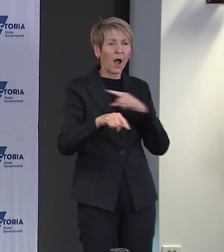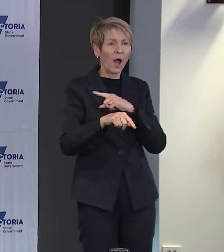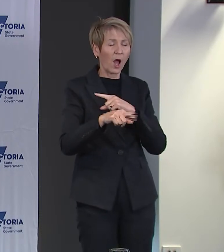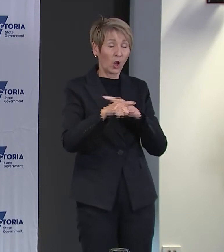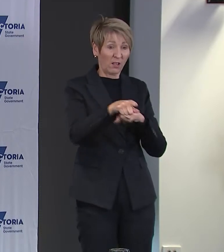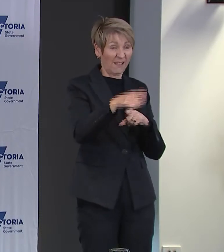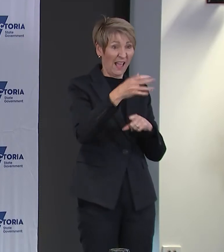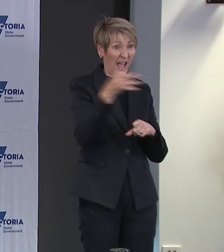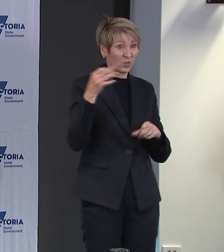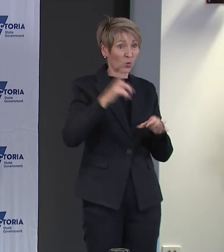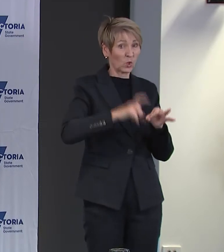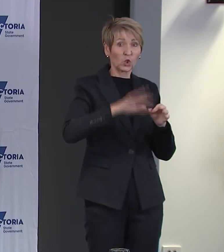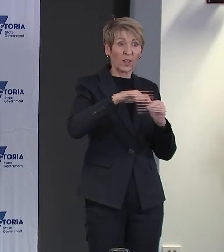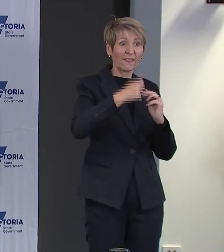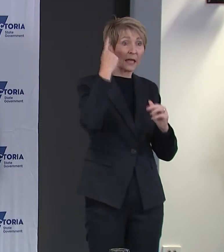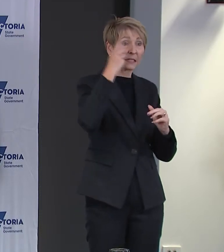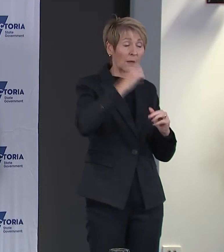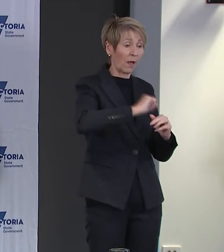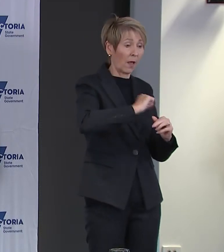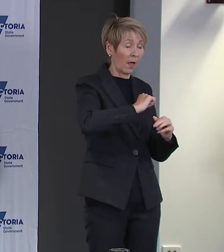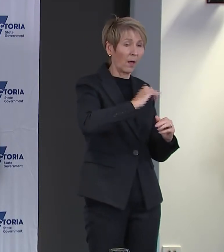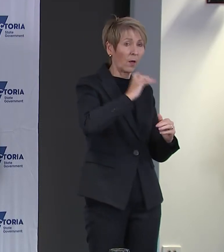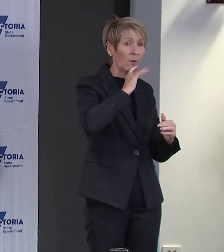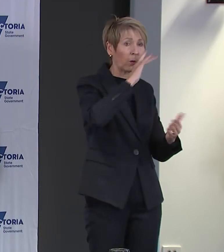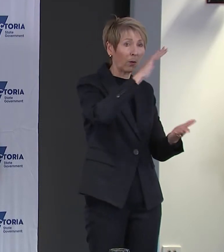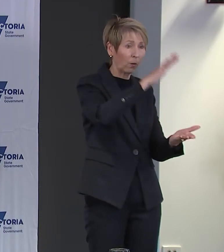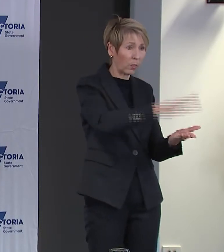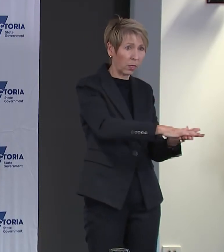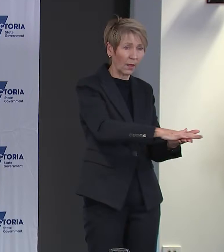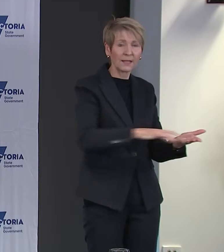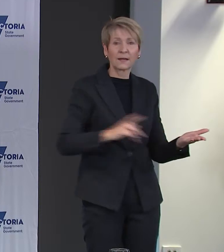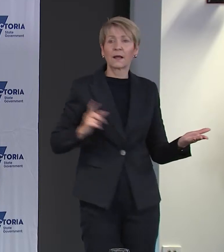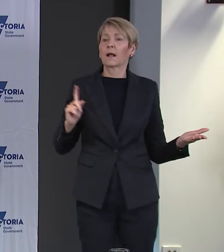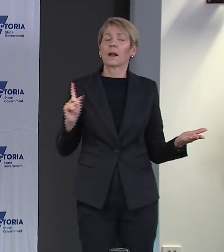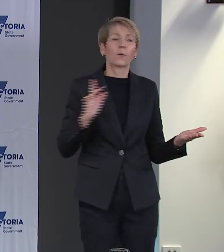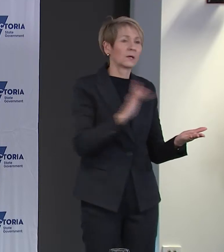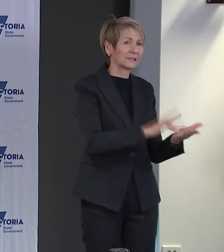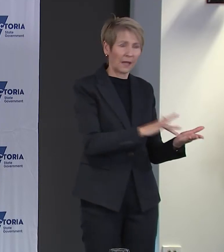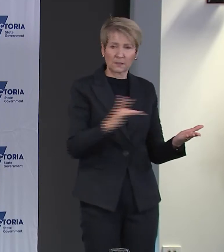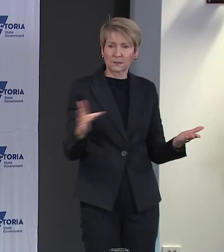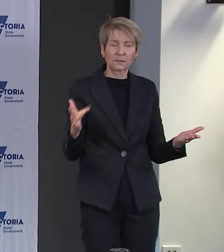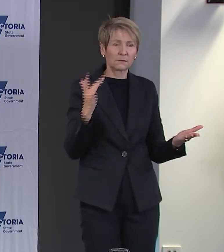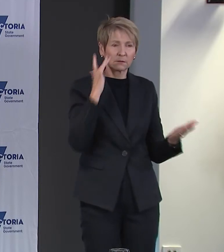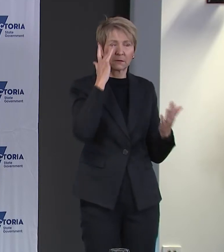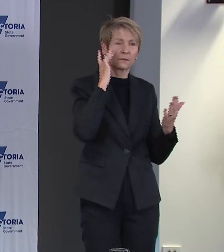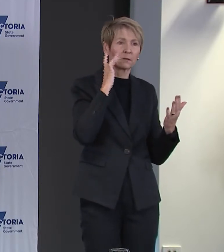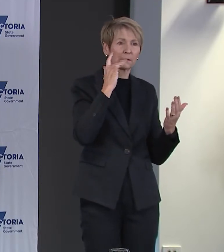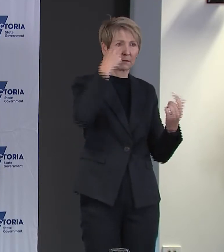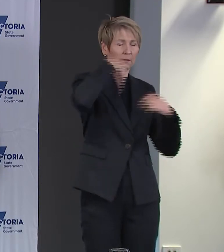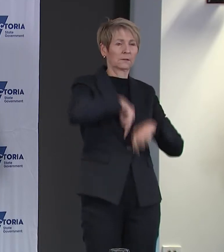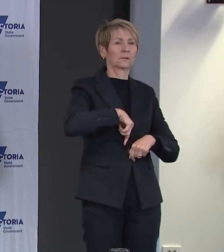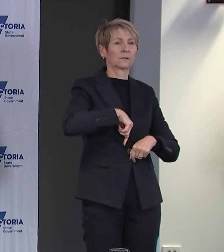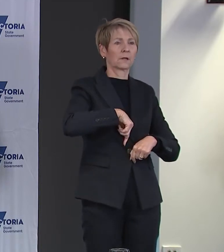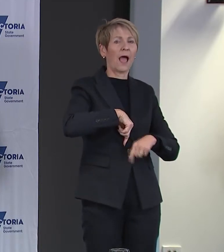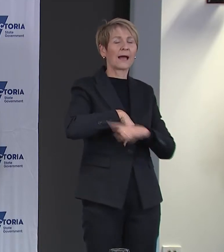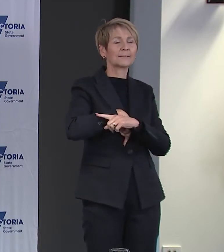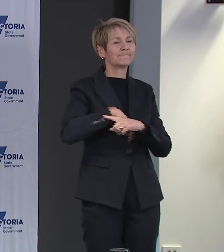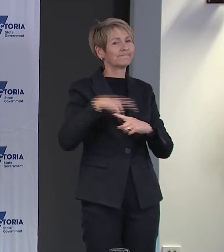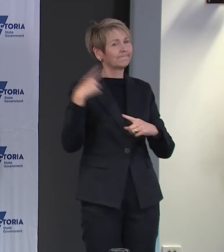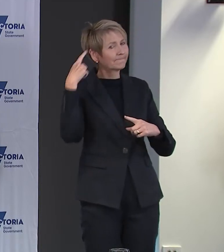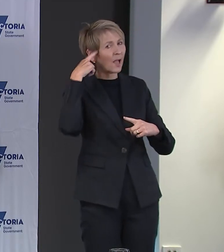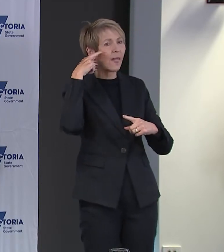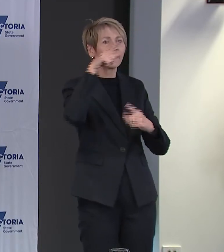but I do think that it's the potential for people who pass each other within the corridors of that shopping complex. So.